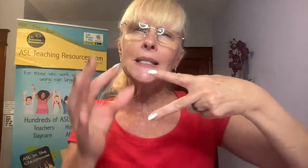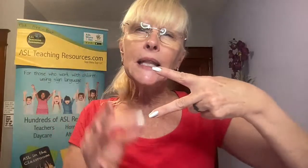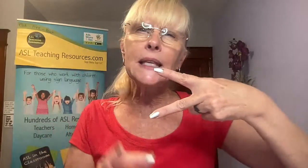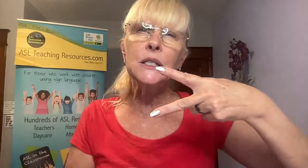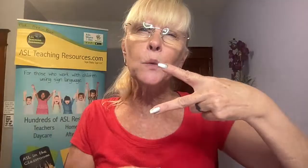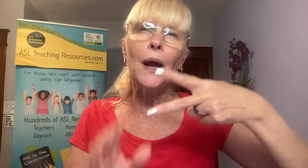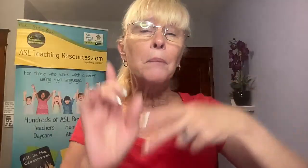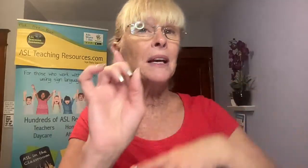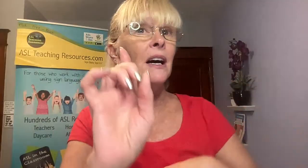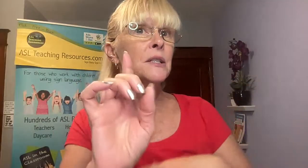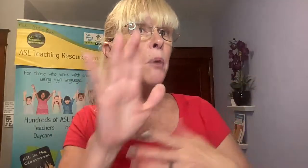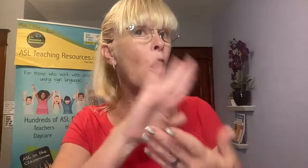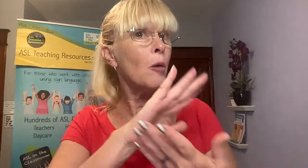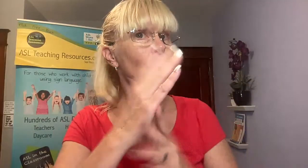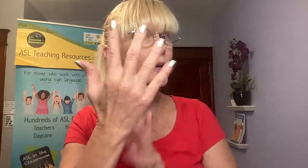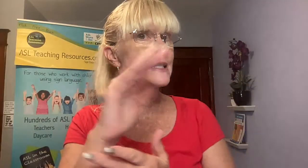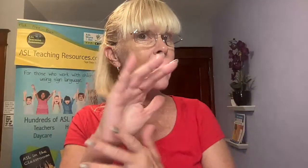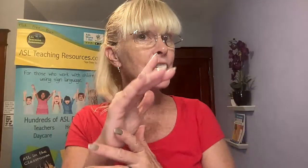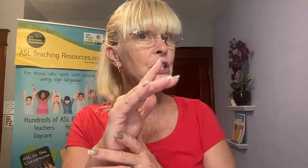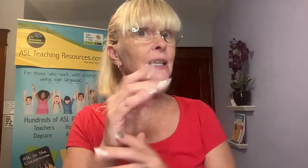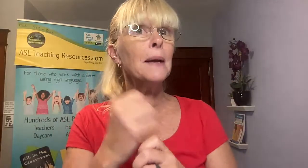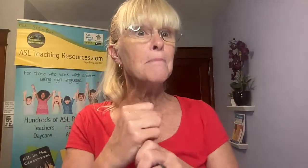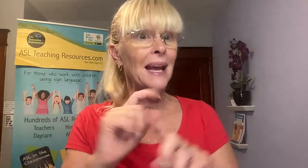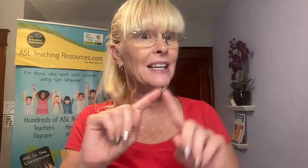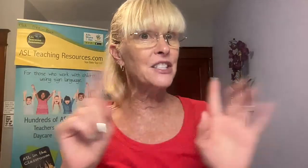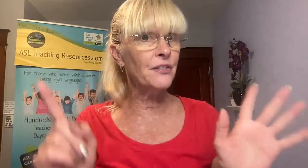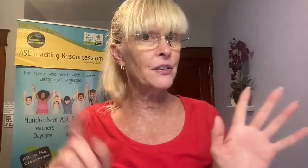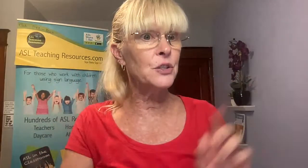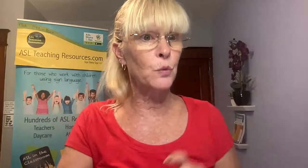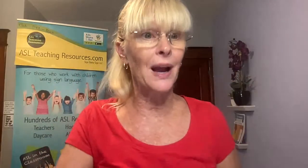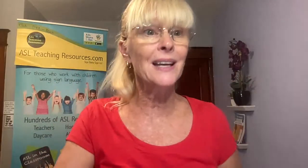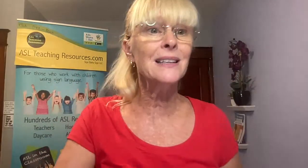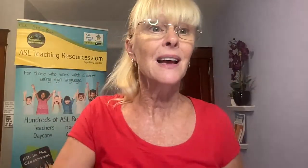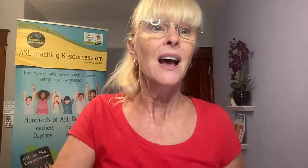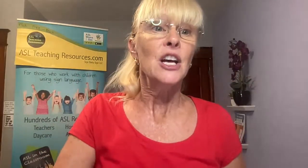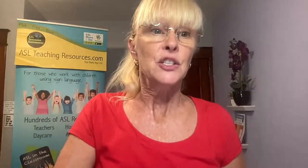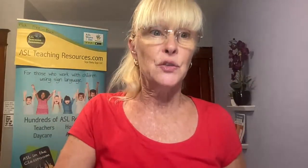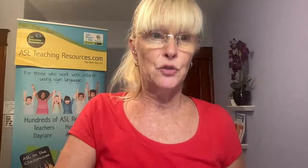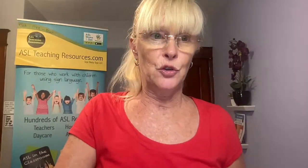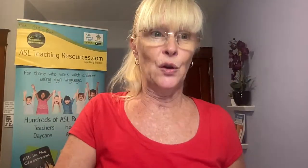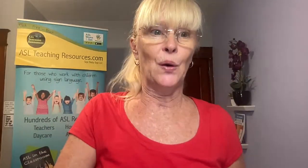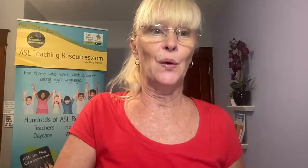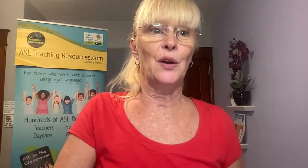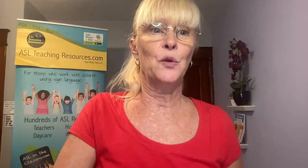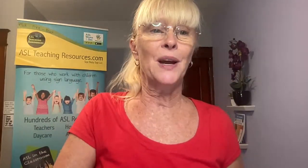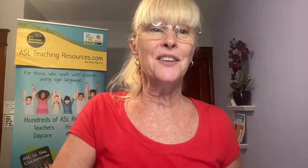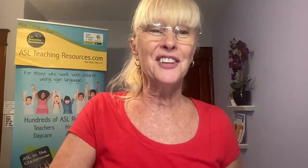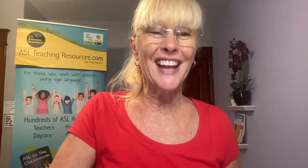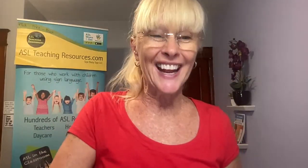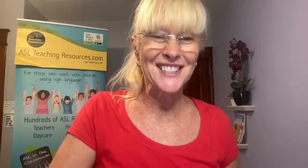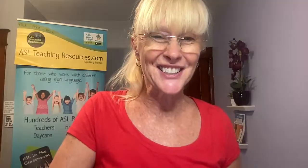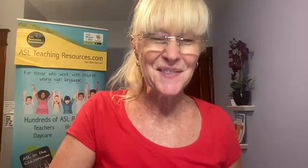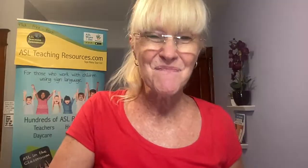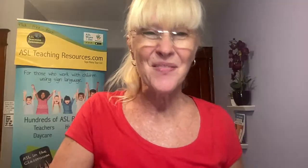it this way? Because palm orientation can make a difference, right? So, are you ready for the answer?